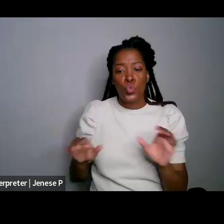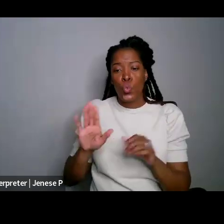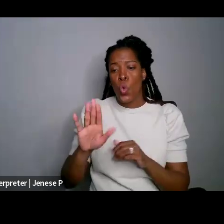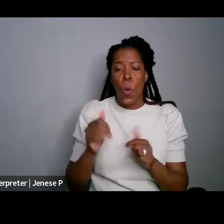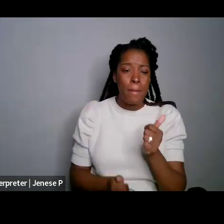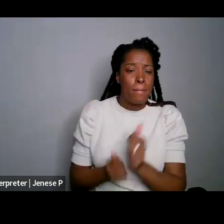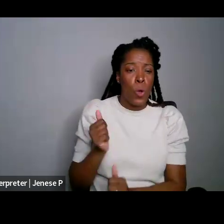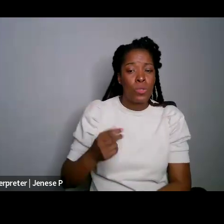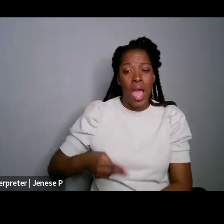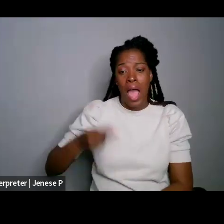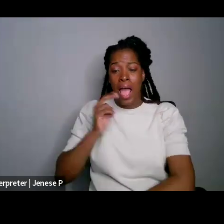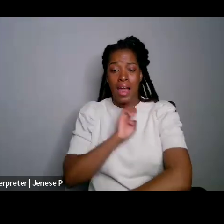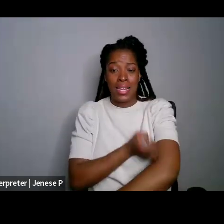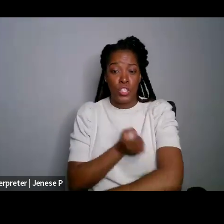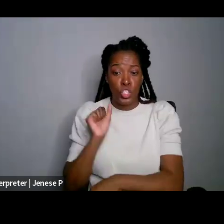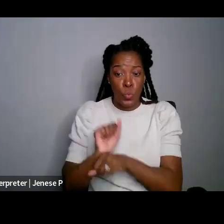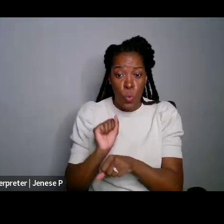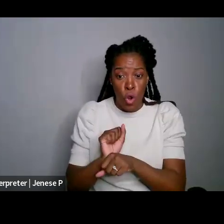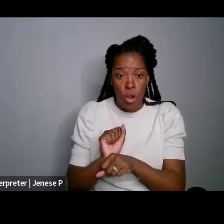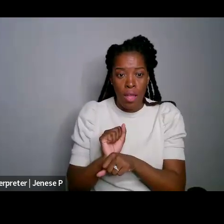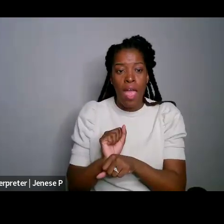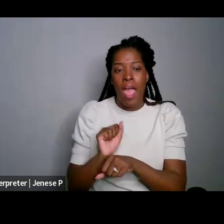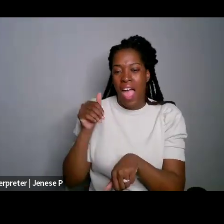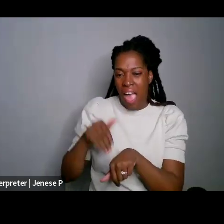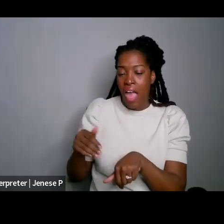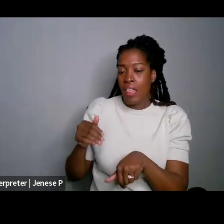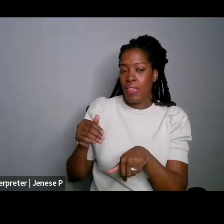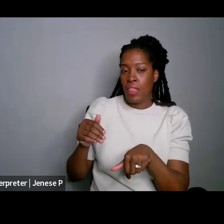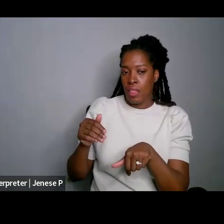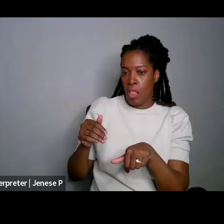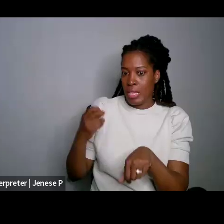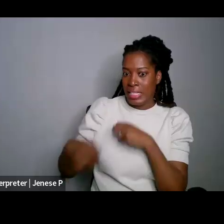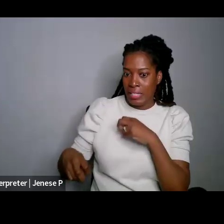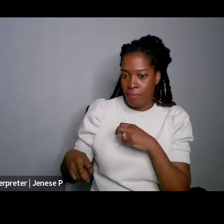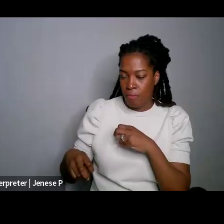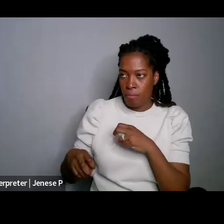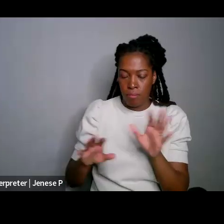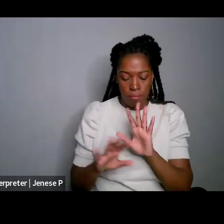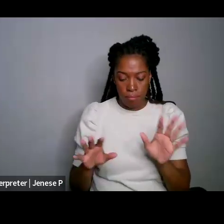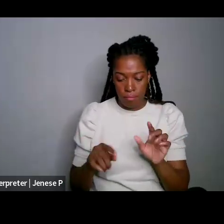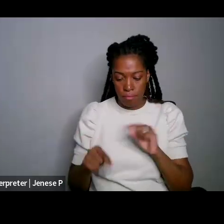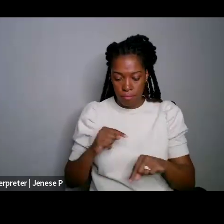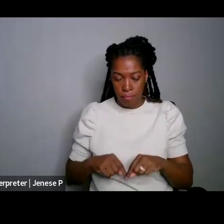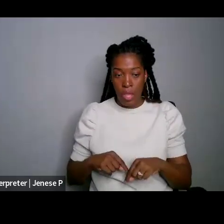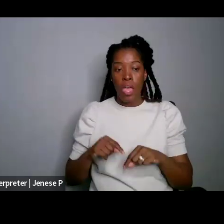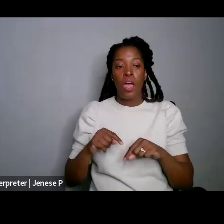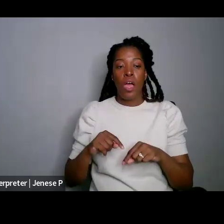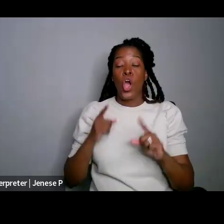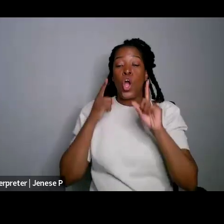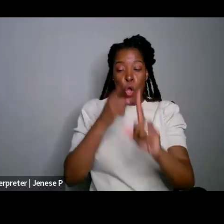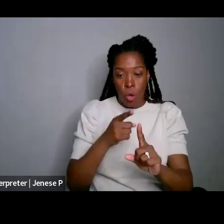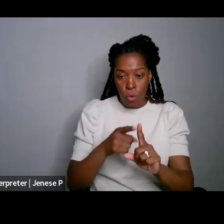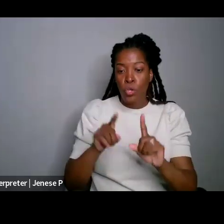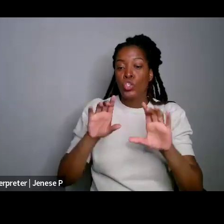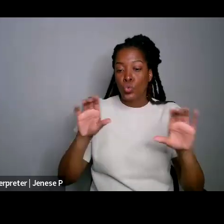the chat what you consider your most difficult work. Is it meeting with other people? Is it networking